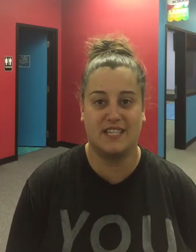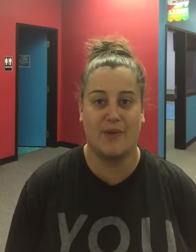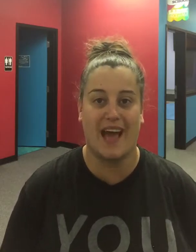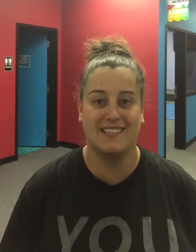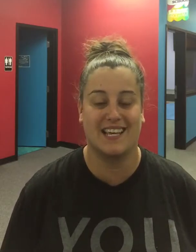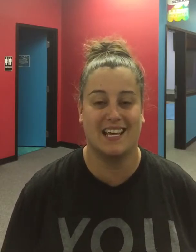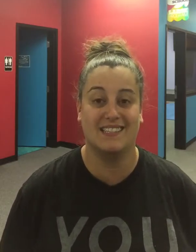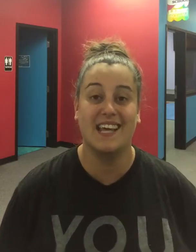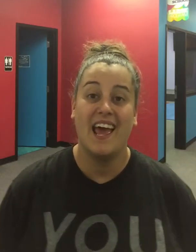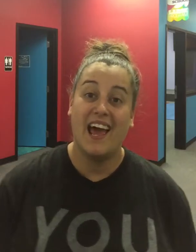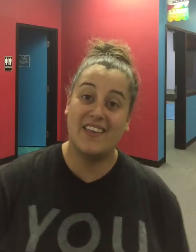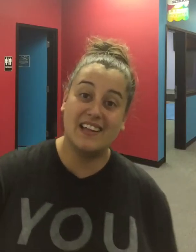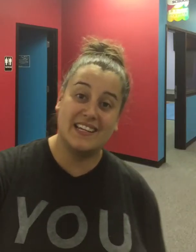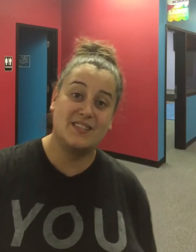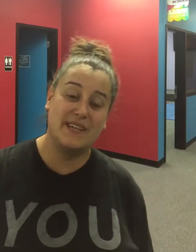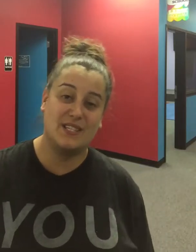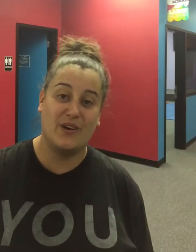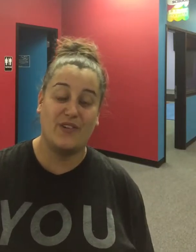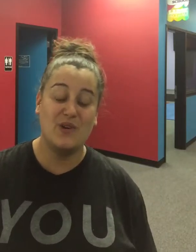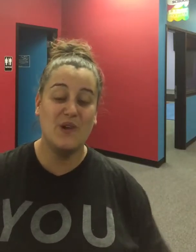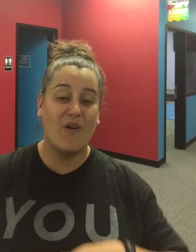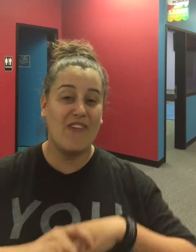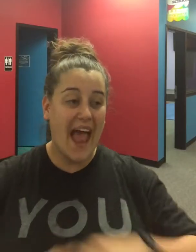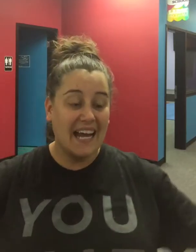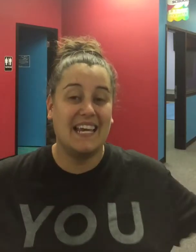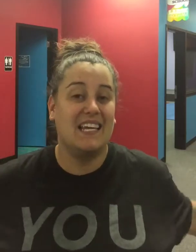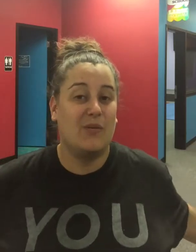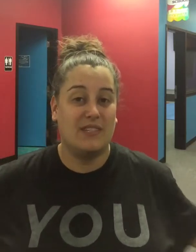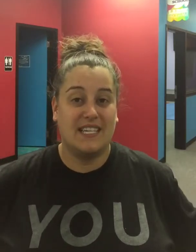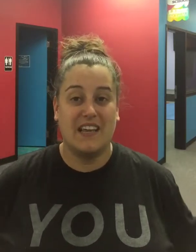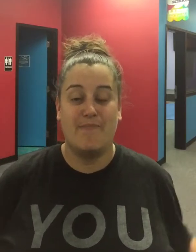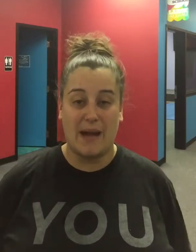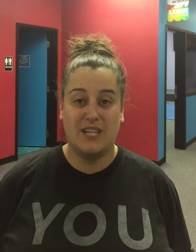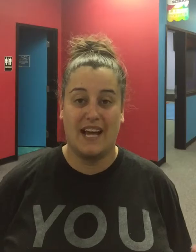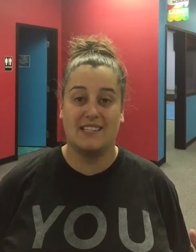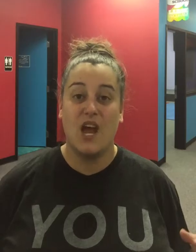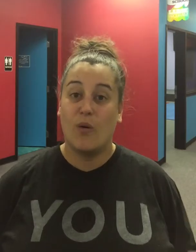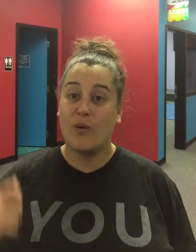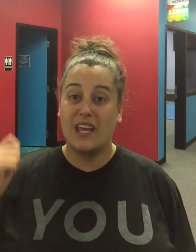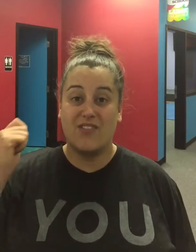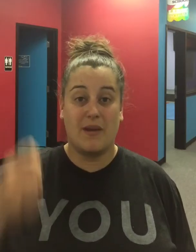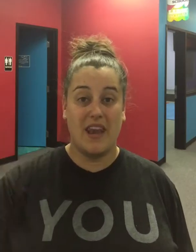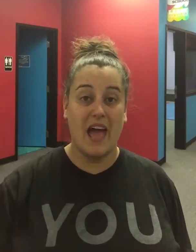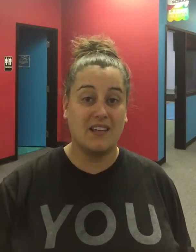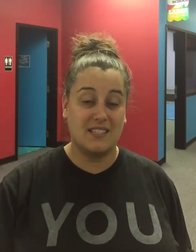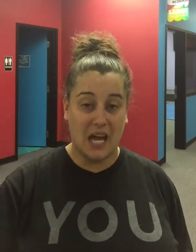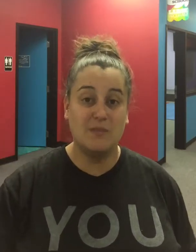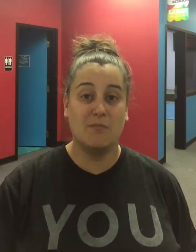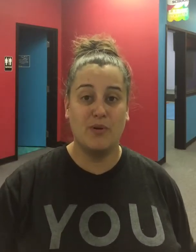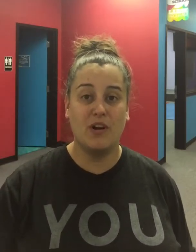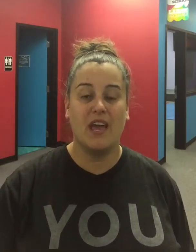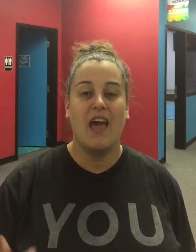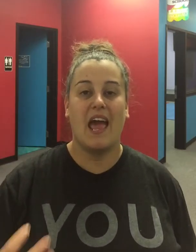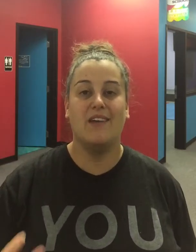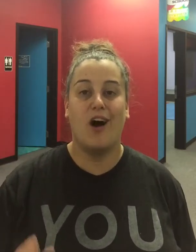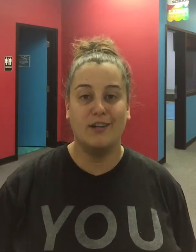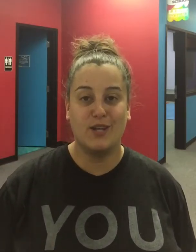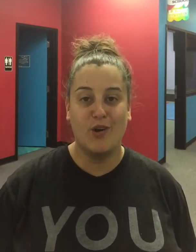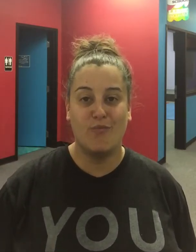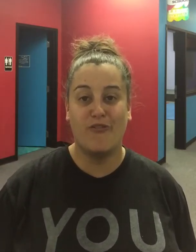that we ask the kids. And that leads me to, if you know of any kid that wants to get baptized, we want to give them a Next Steps book. And also,